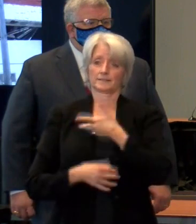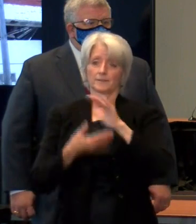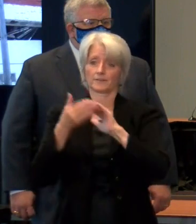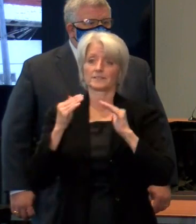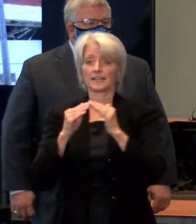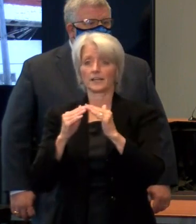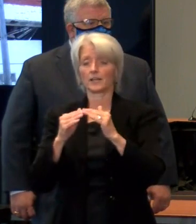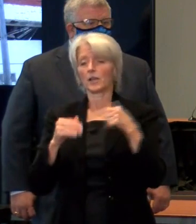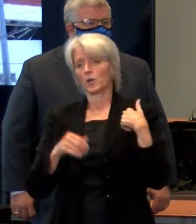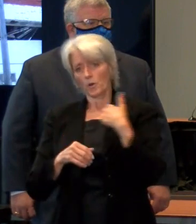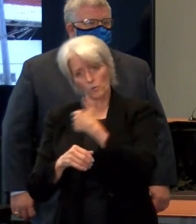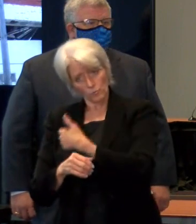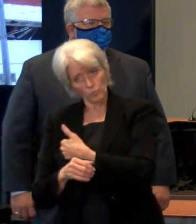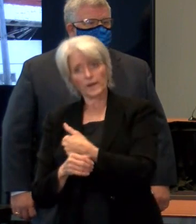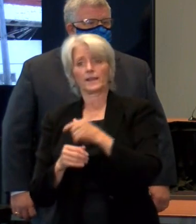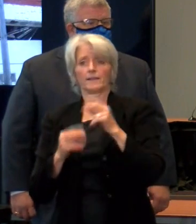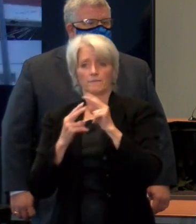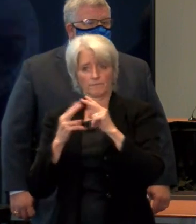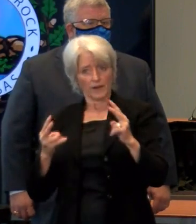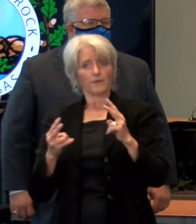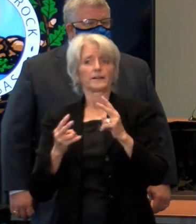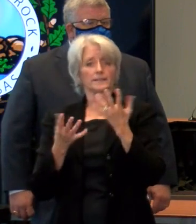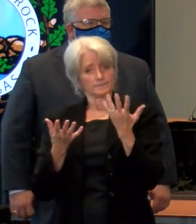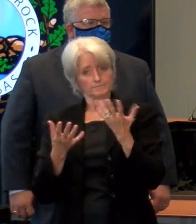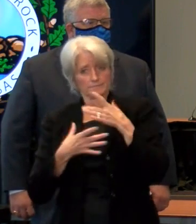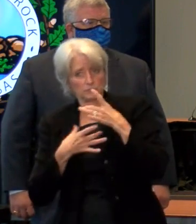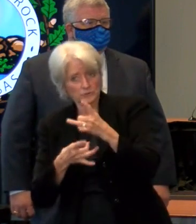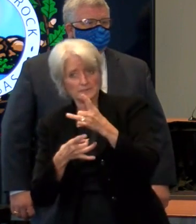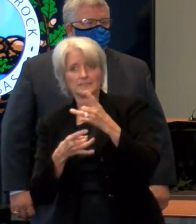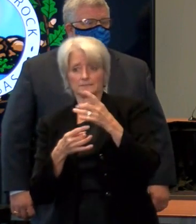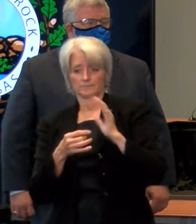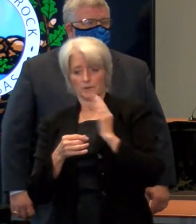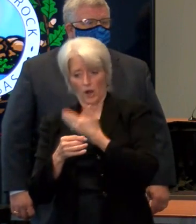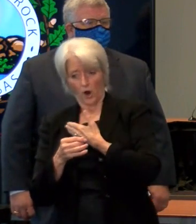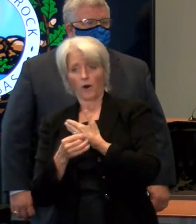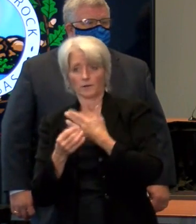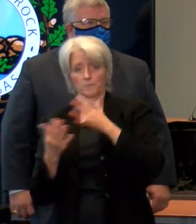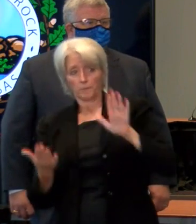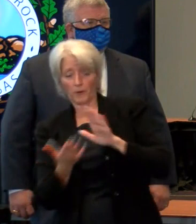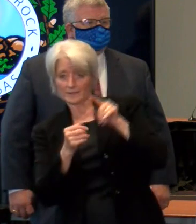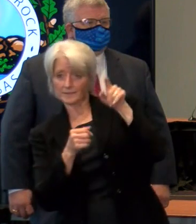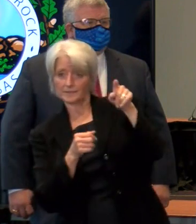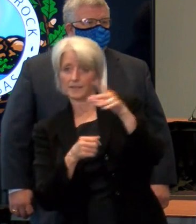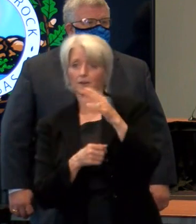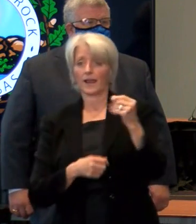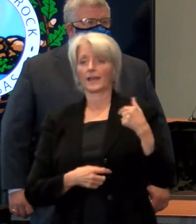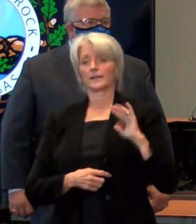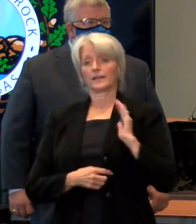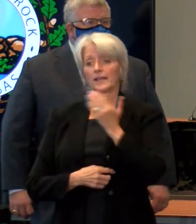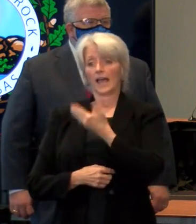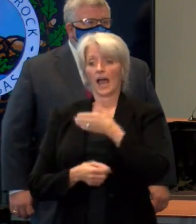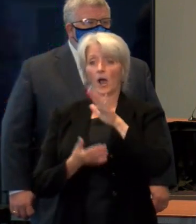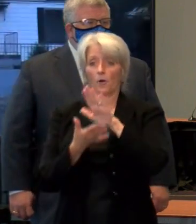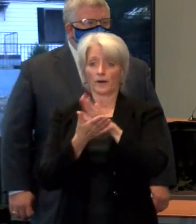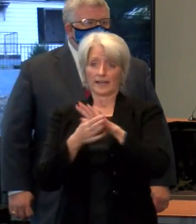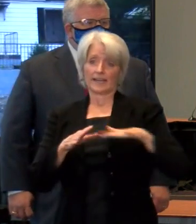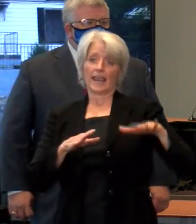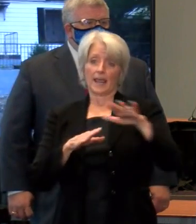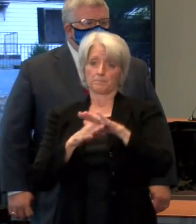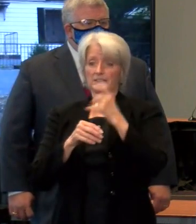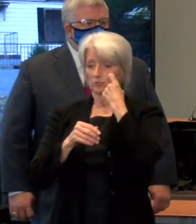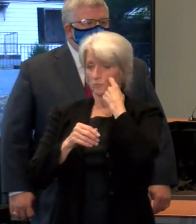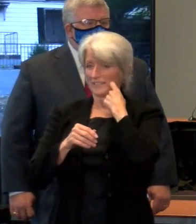and presence in the Asher corridor, near the intersection with University Avenue. Our campus in recent years